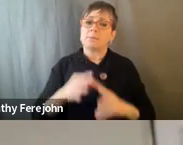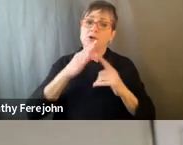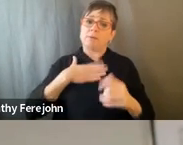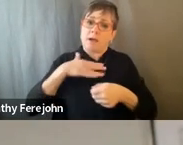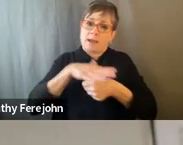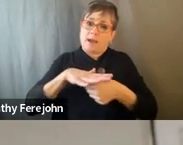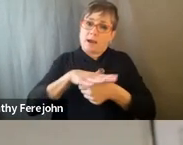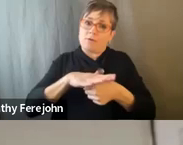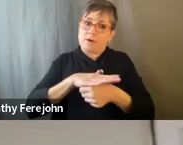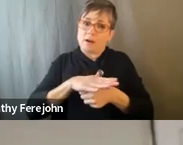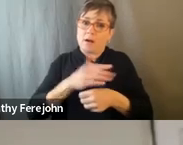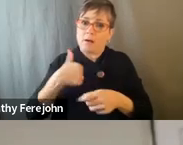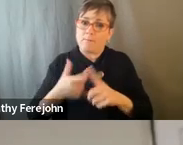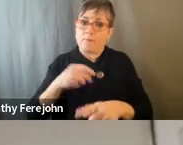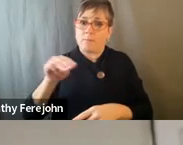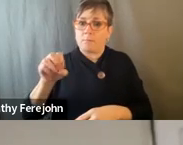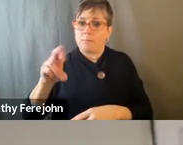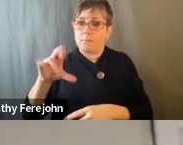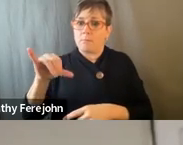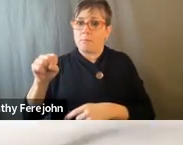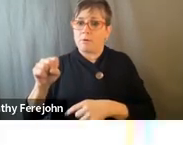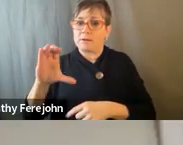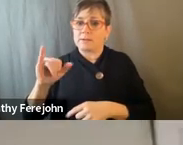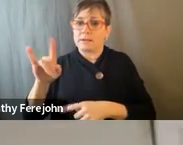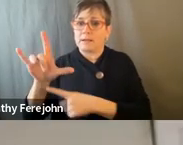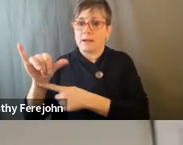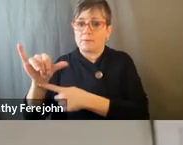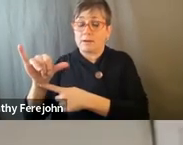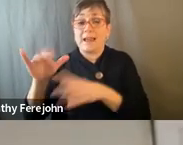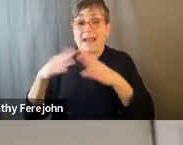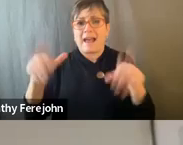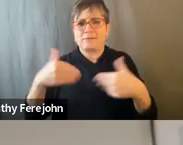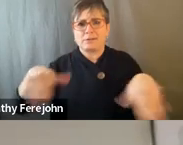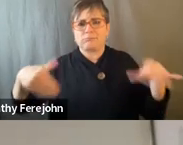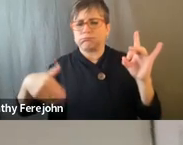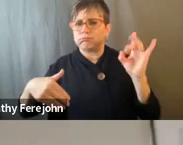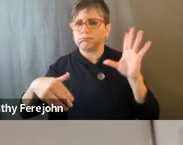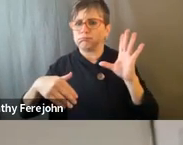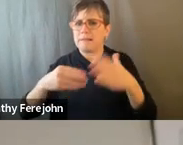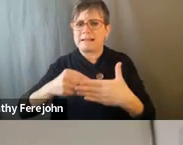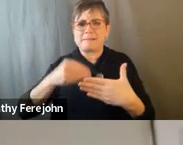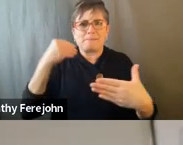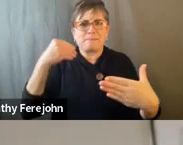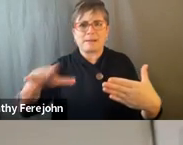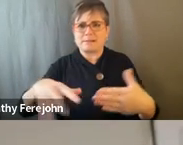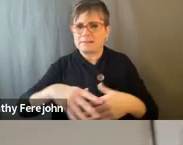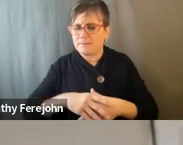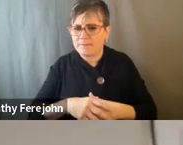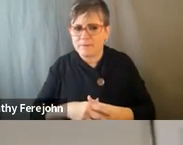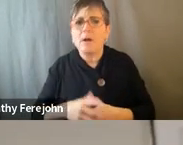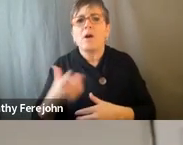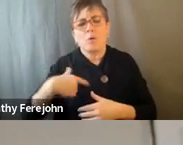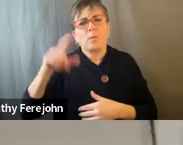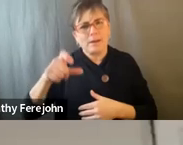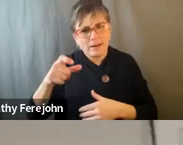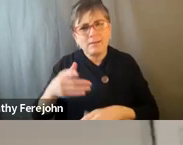County, where the housing stock is so expensive. We can certainly do better around the state. I